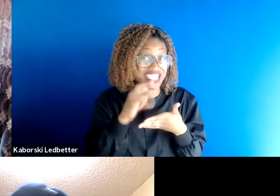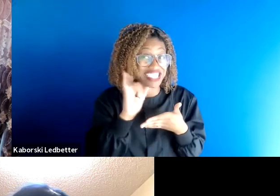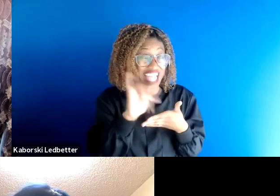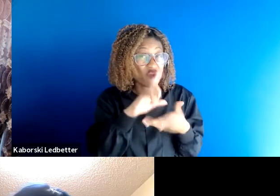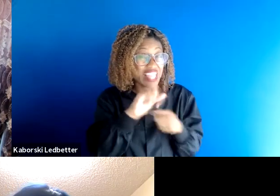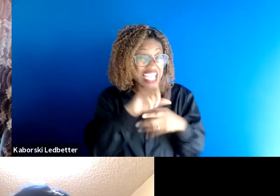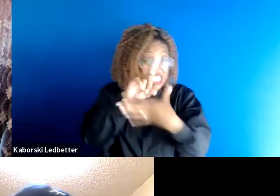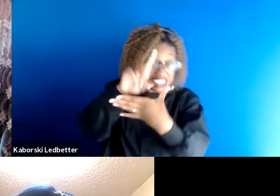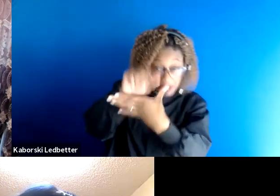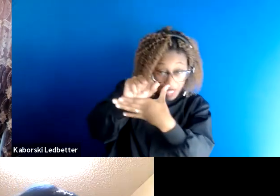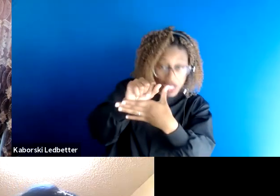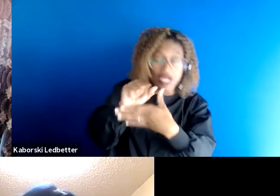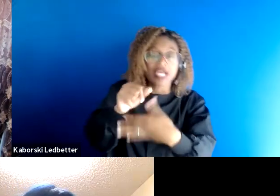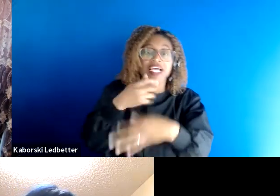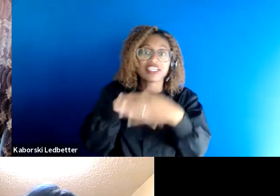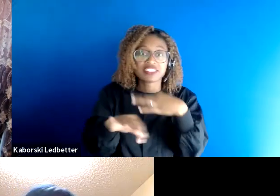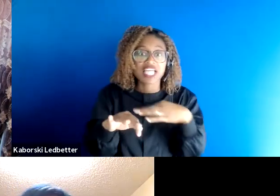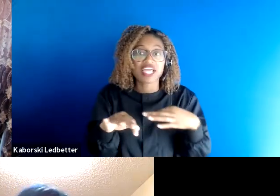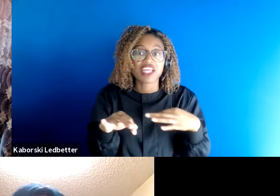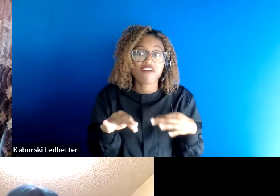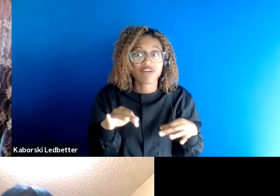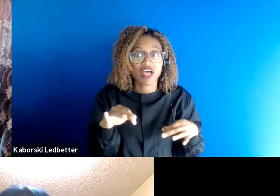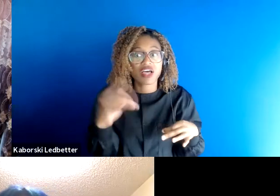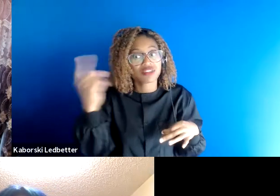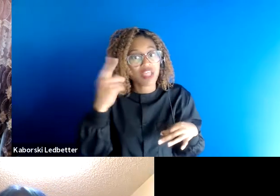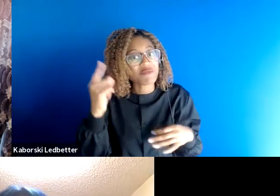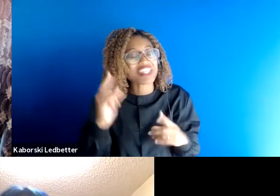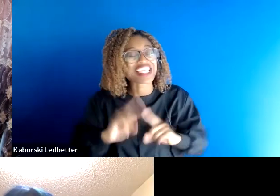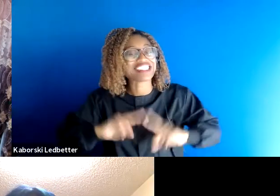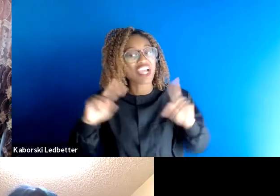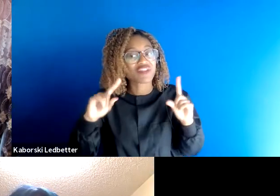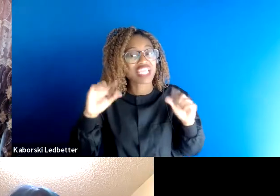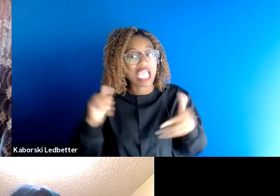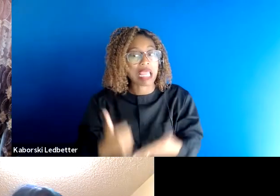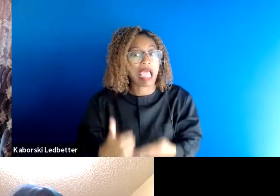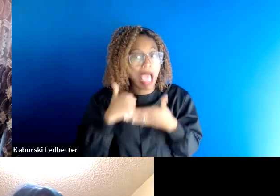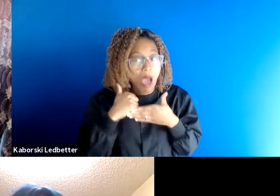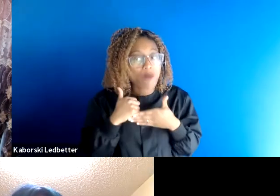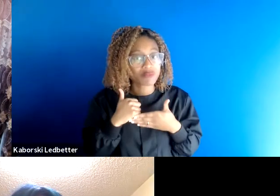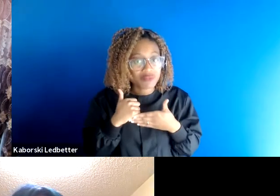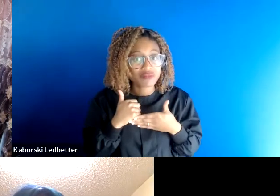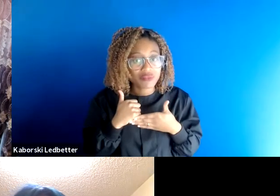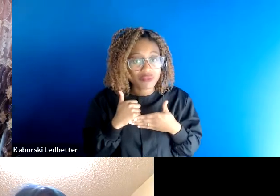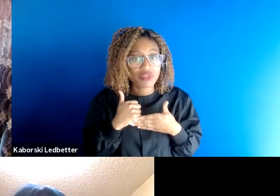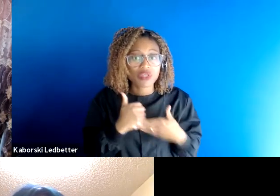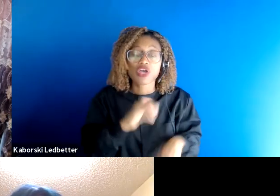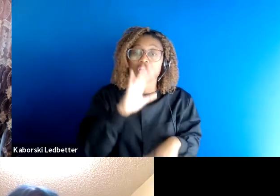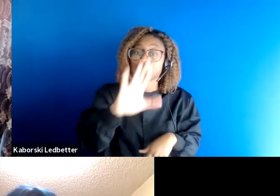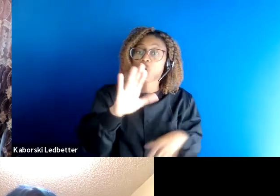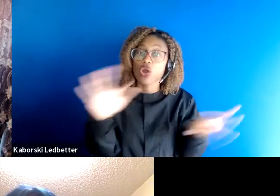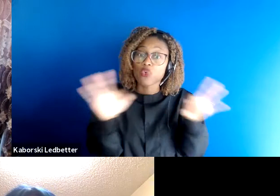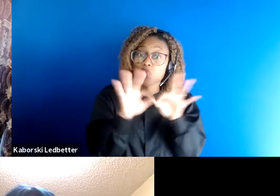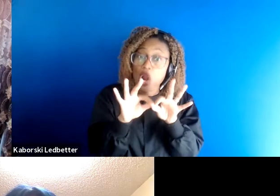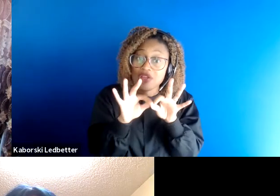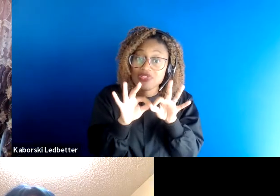in sort of a more capitalistic mindset of capitalistic, meaning that your worth is based